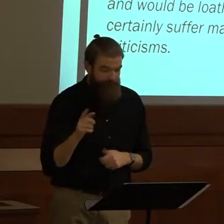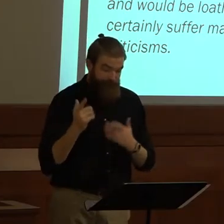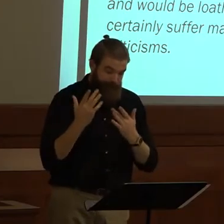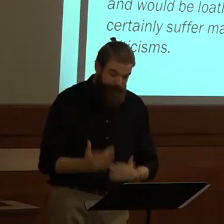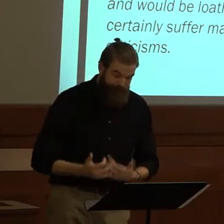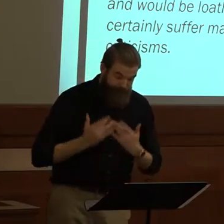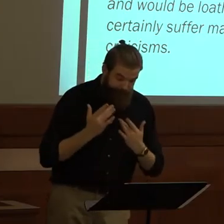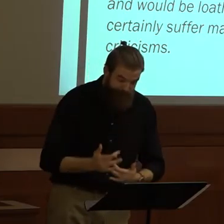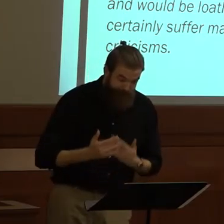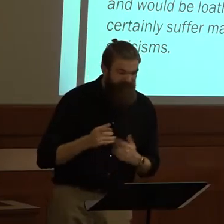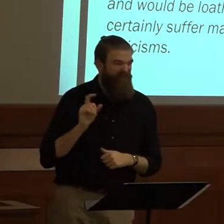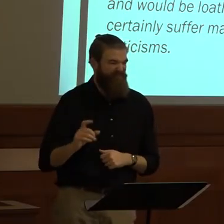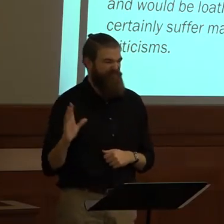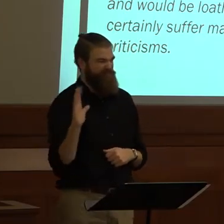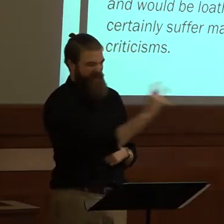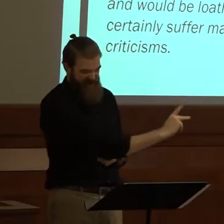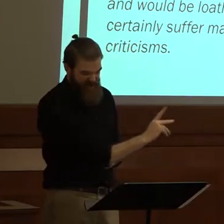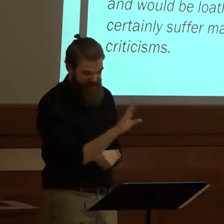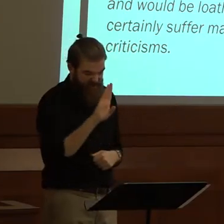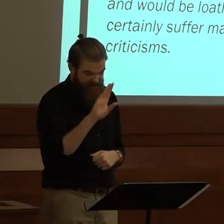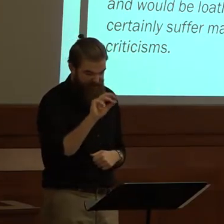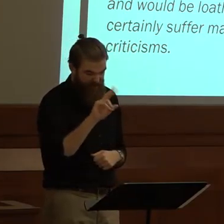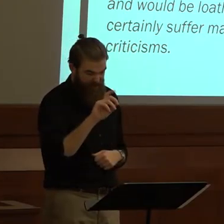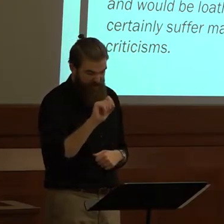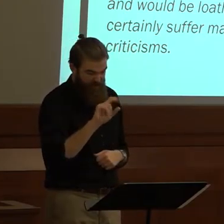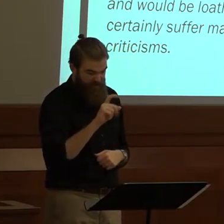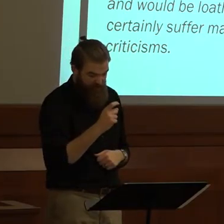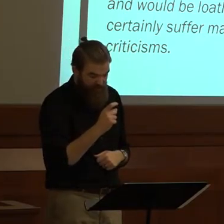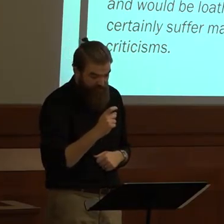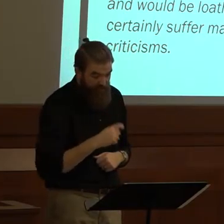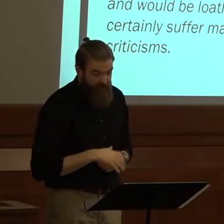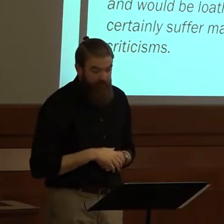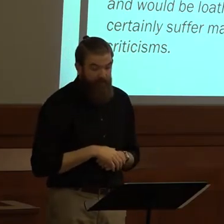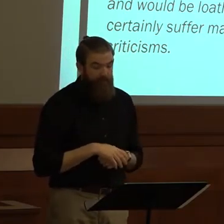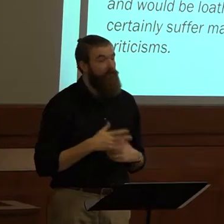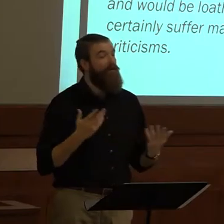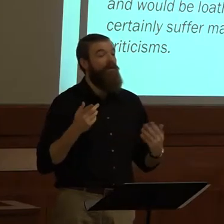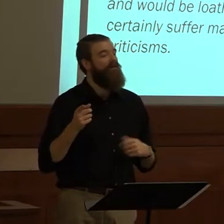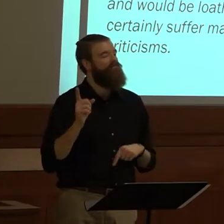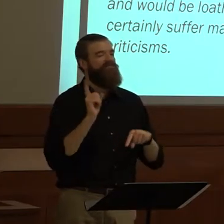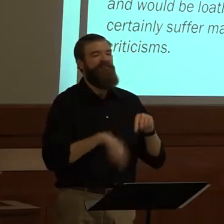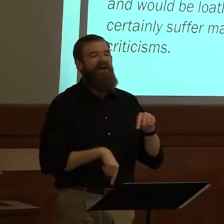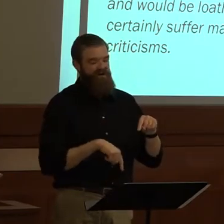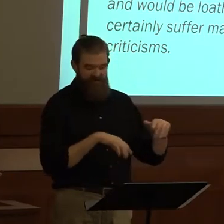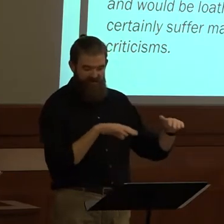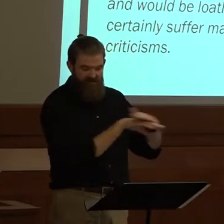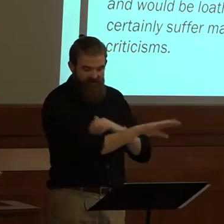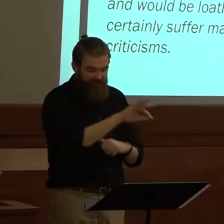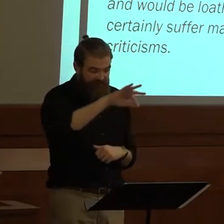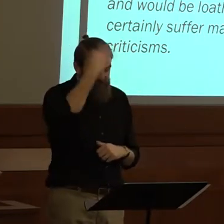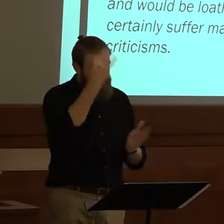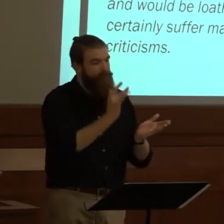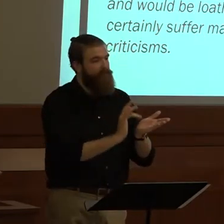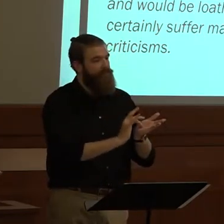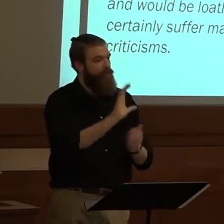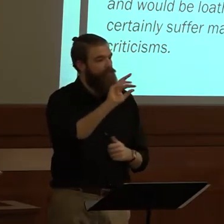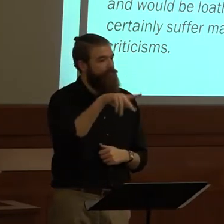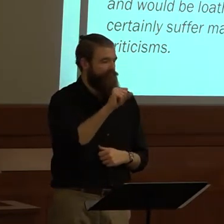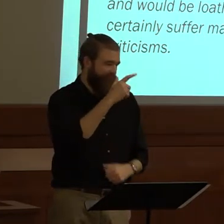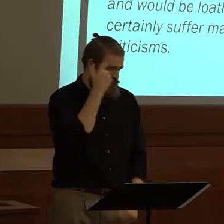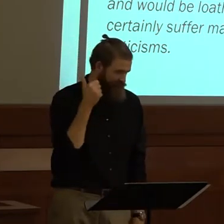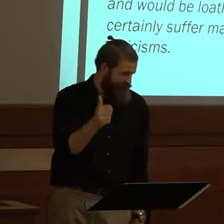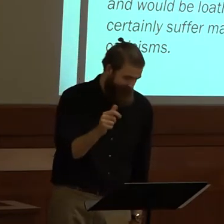his order told Charles that such a dispensation had never been granted and could not be granted unless the person were cured.